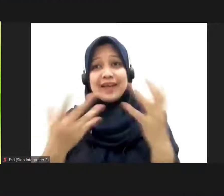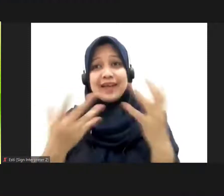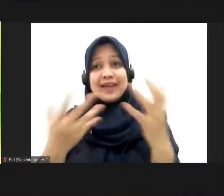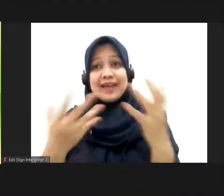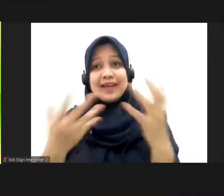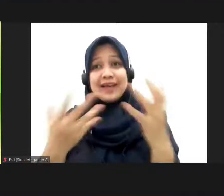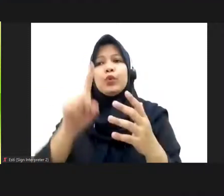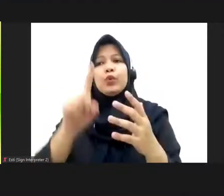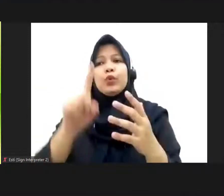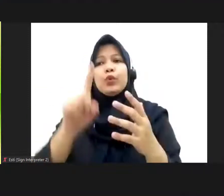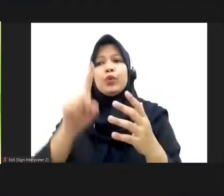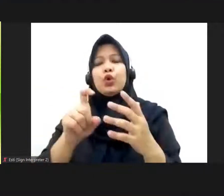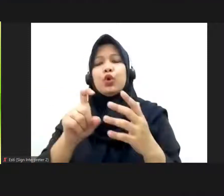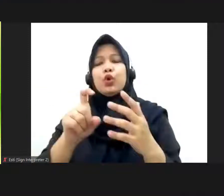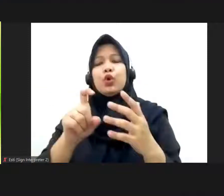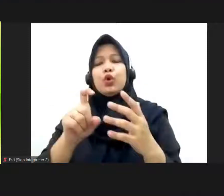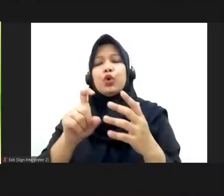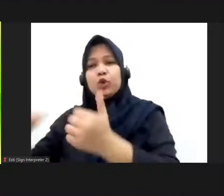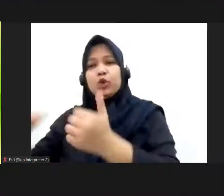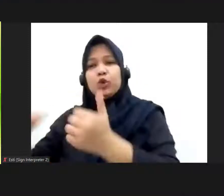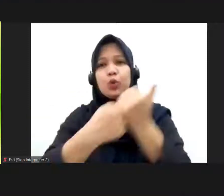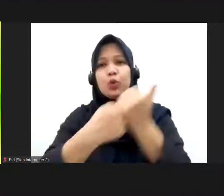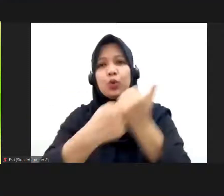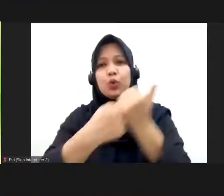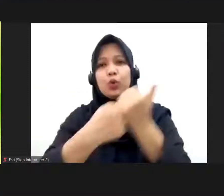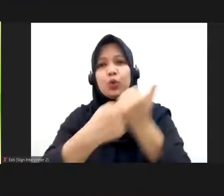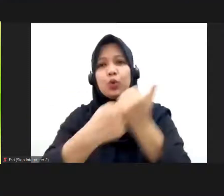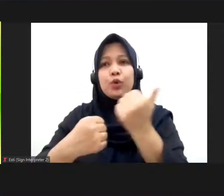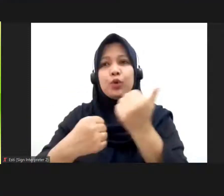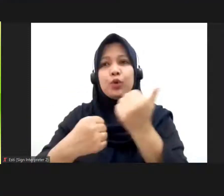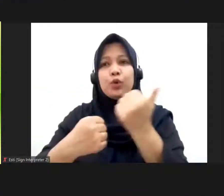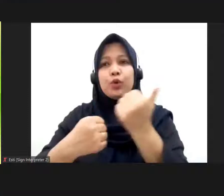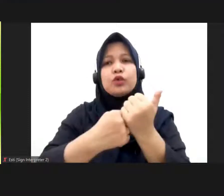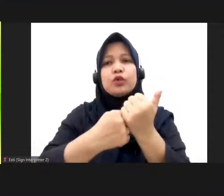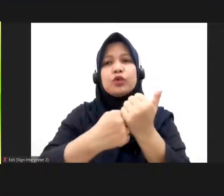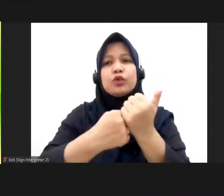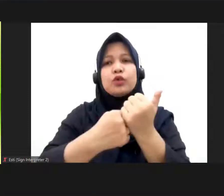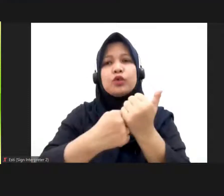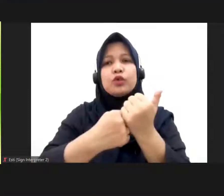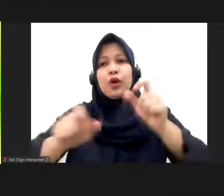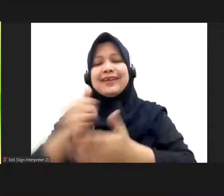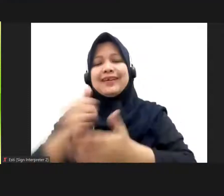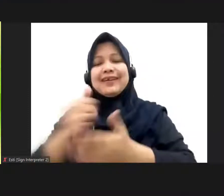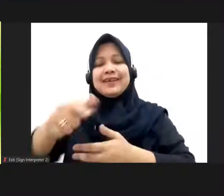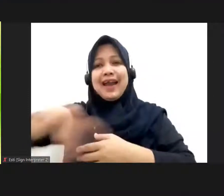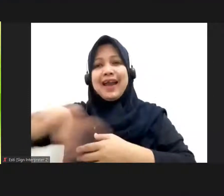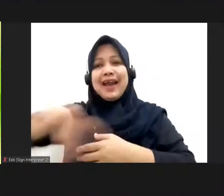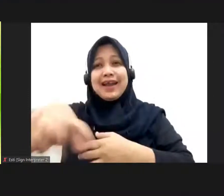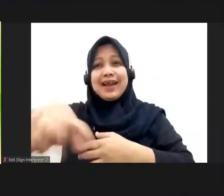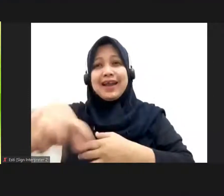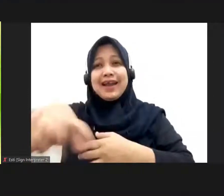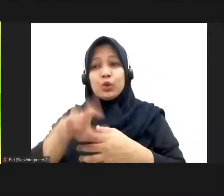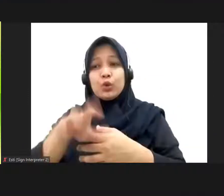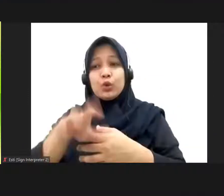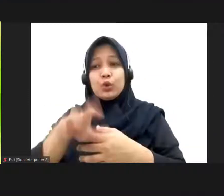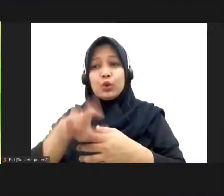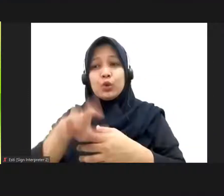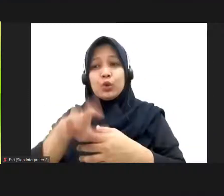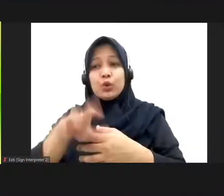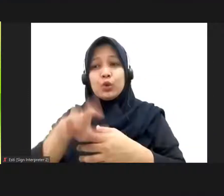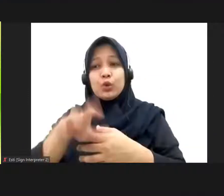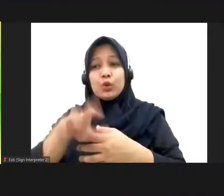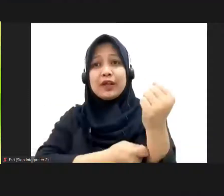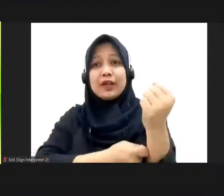provided to the local actors in the response. The first responders to the